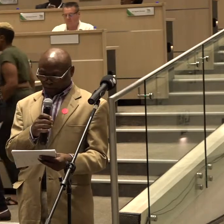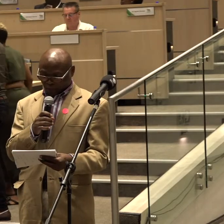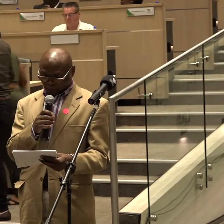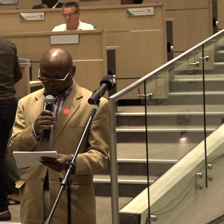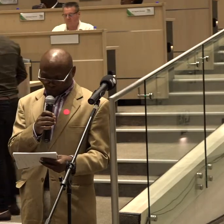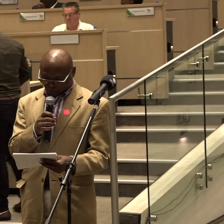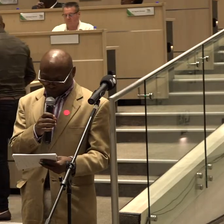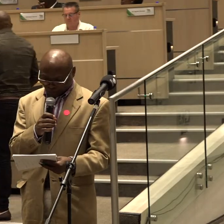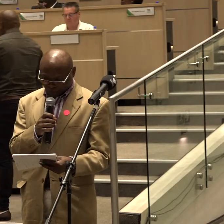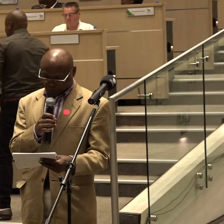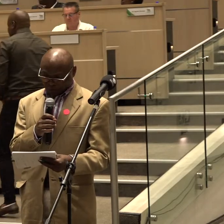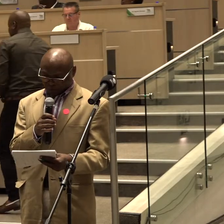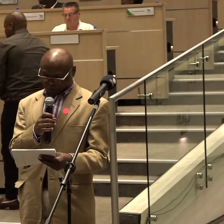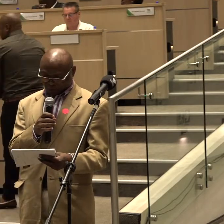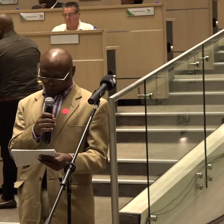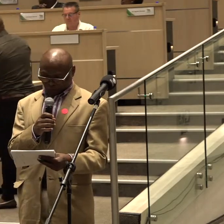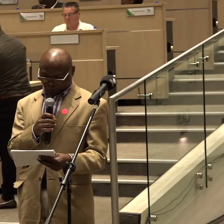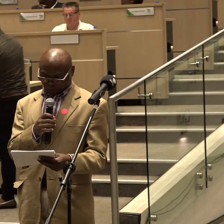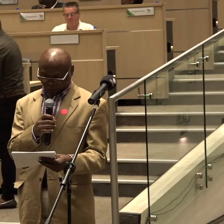foreign